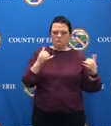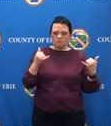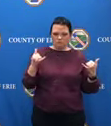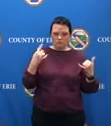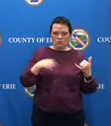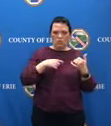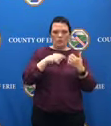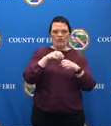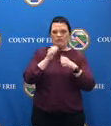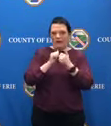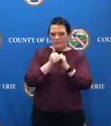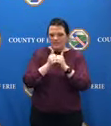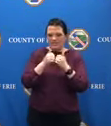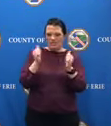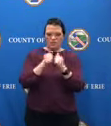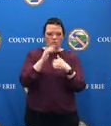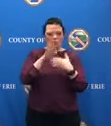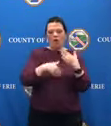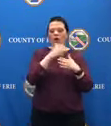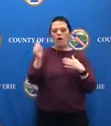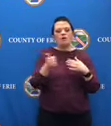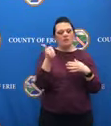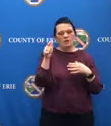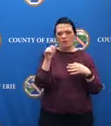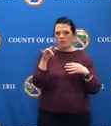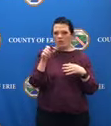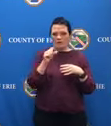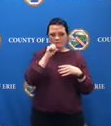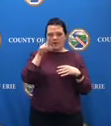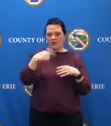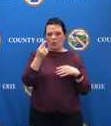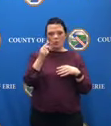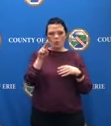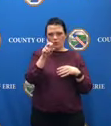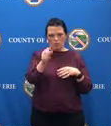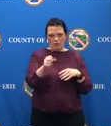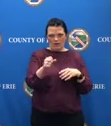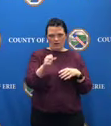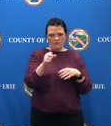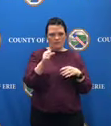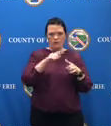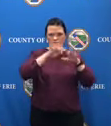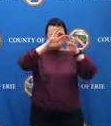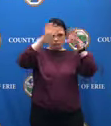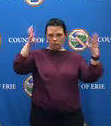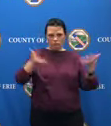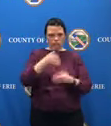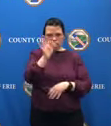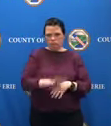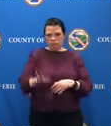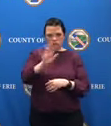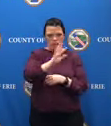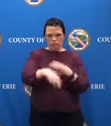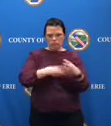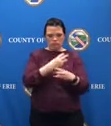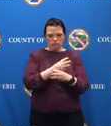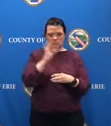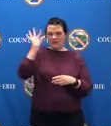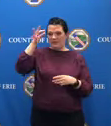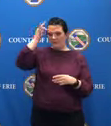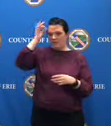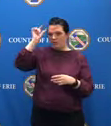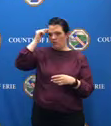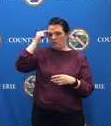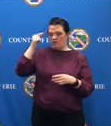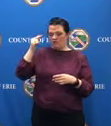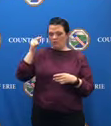in competition with all the other laboratories, not only in the United States and globally, and also the federal government